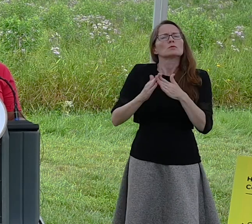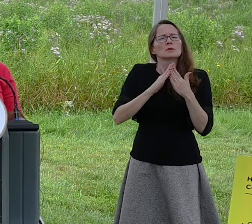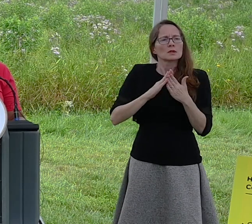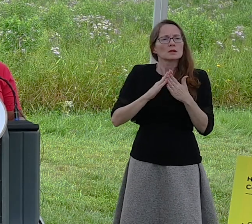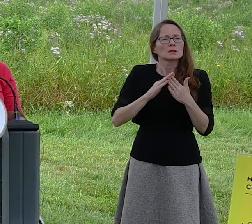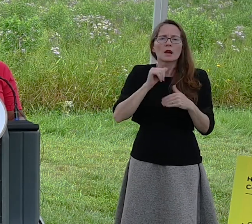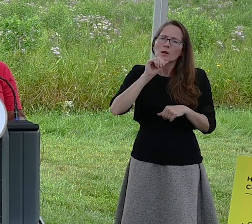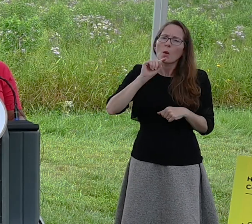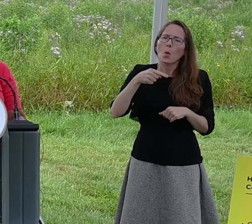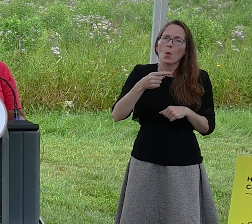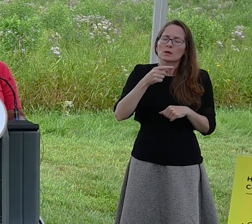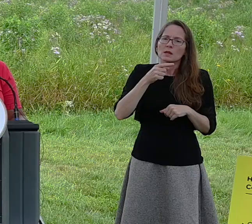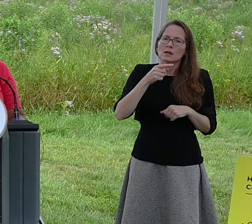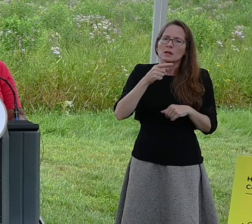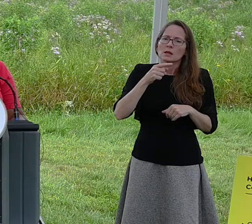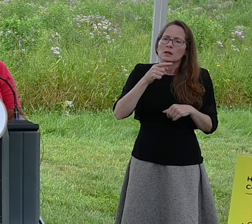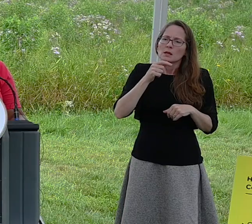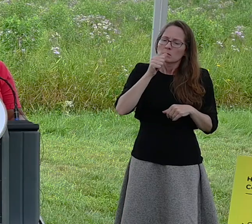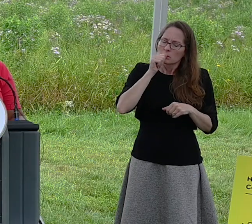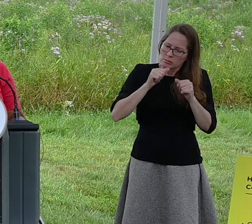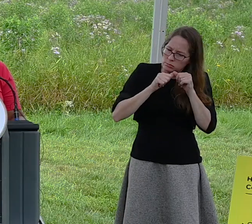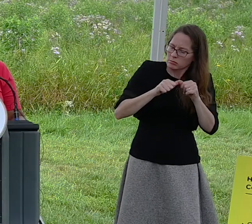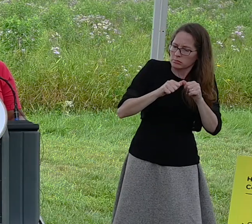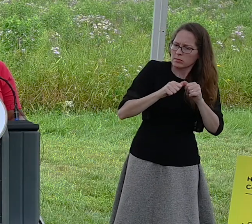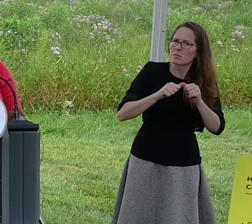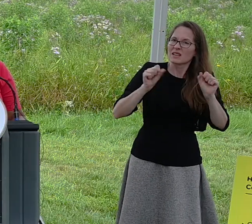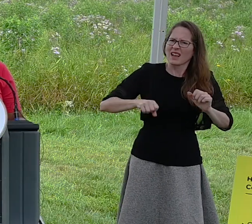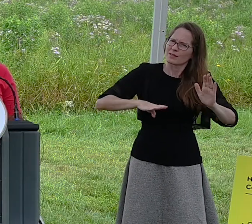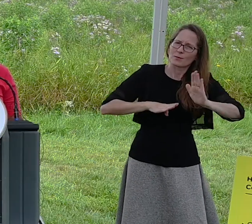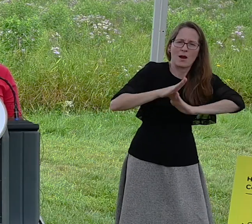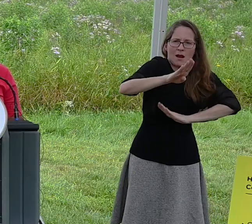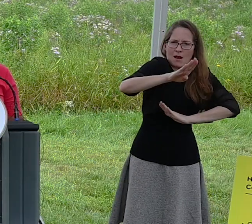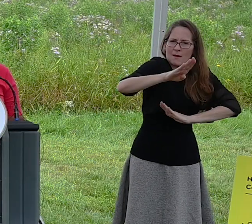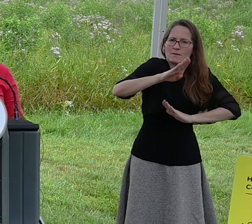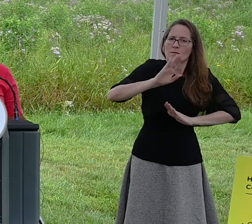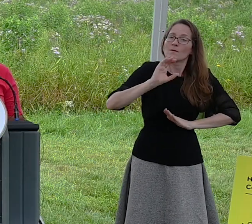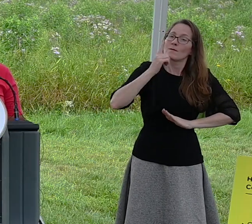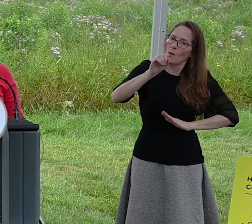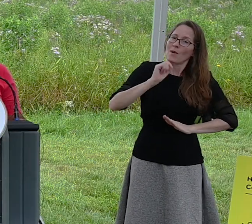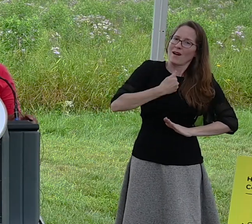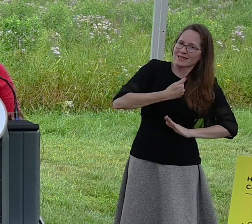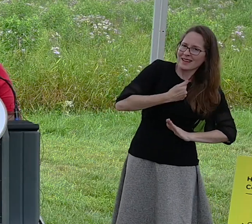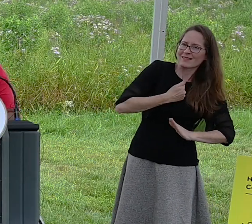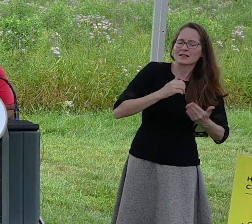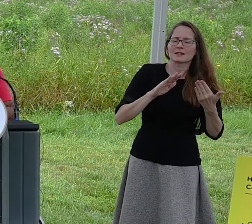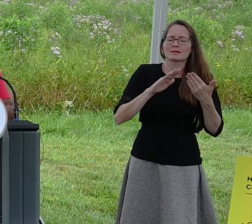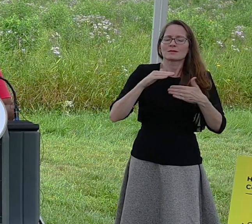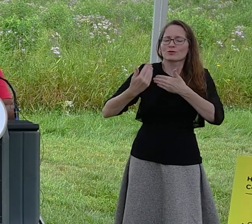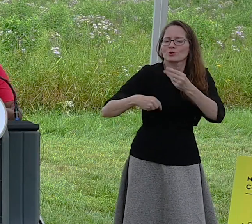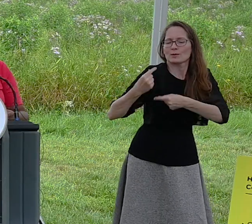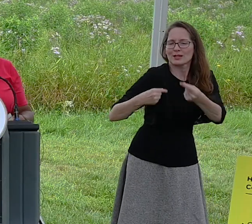sustainable for our families, our neighborhoods, and for generations to come. Thank you.